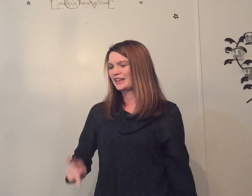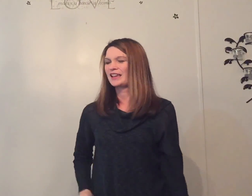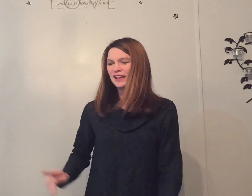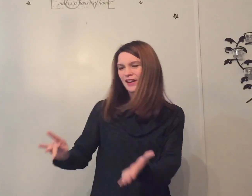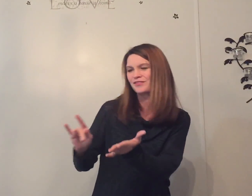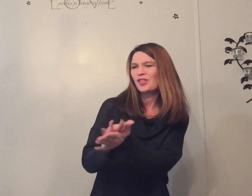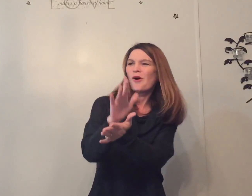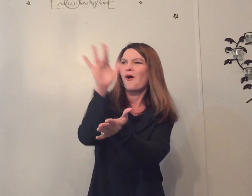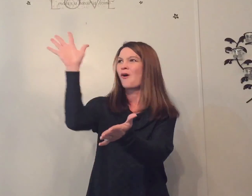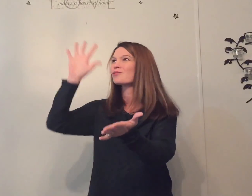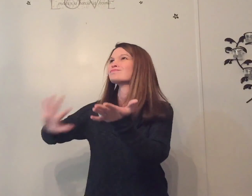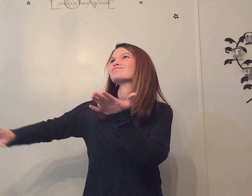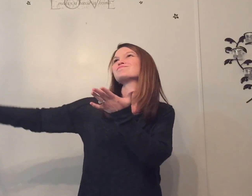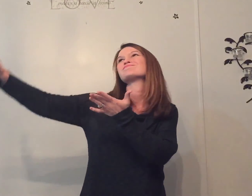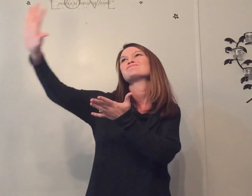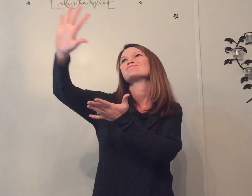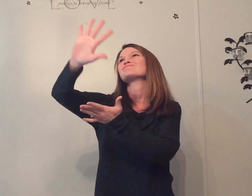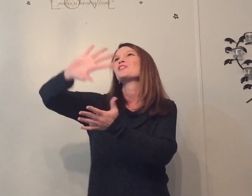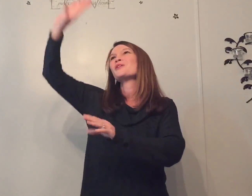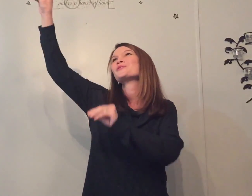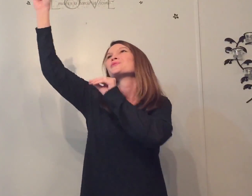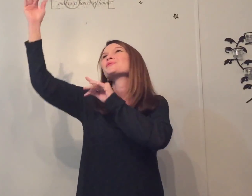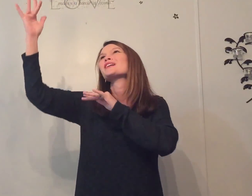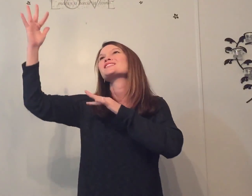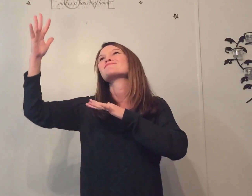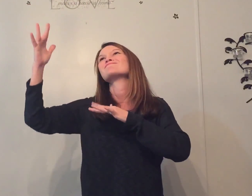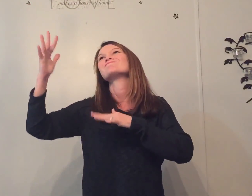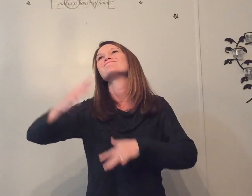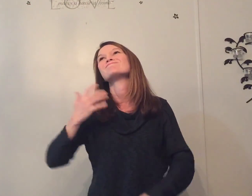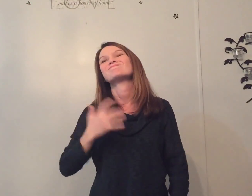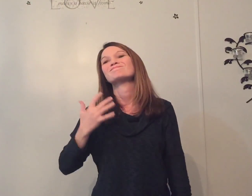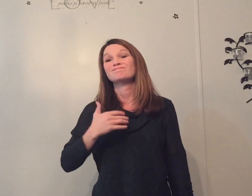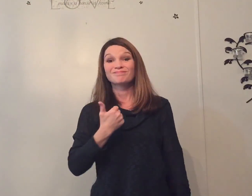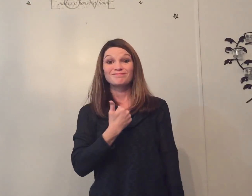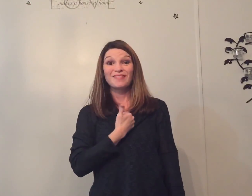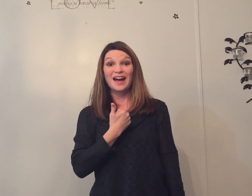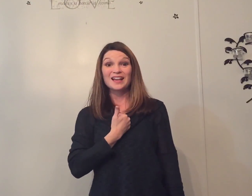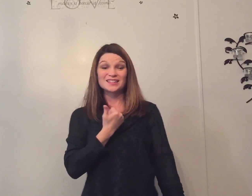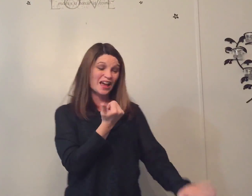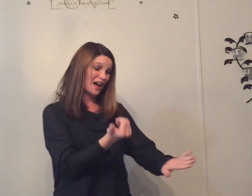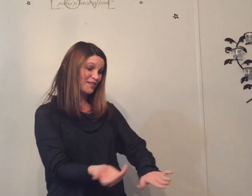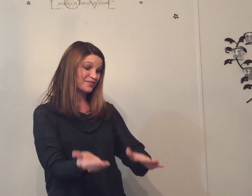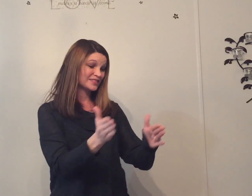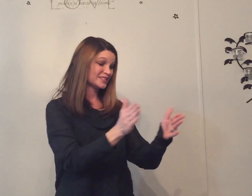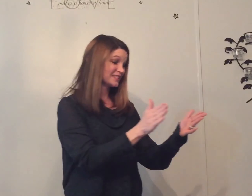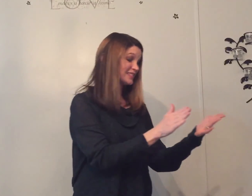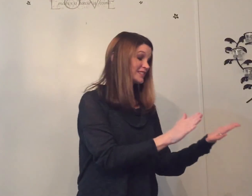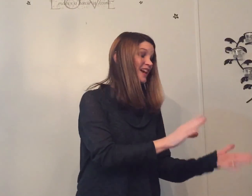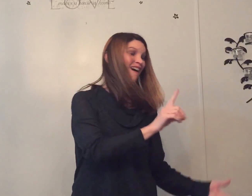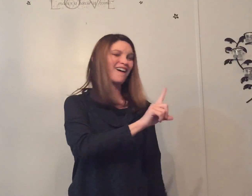glory and the grace. One with Himself, I cannot die,